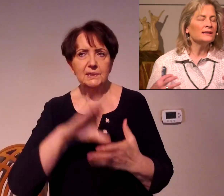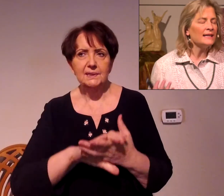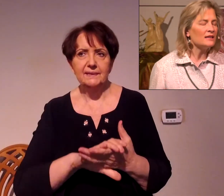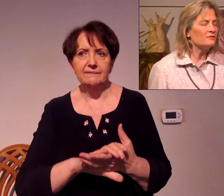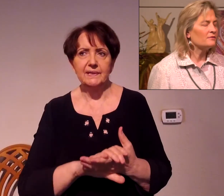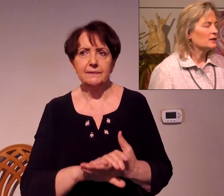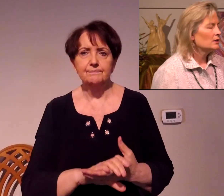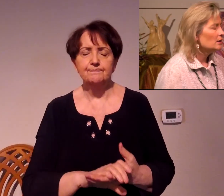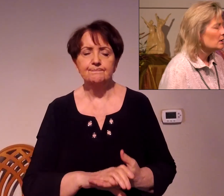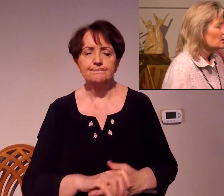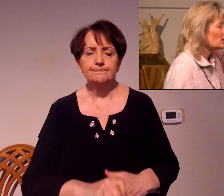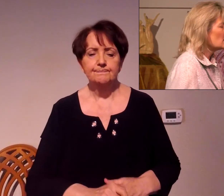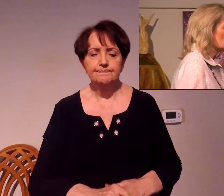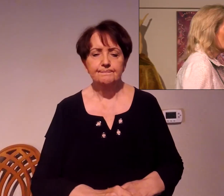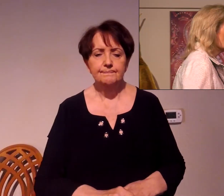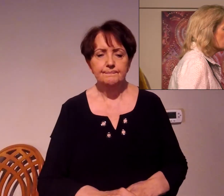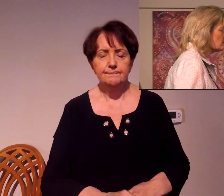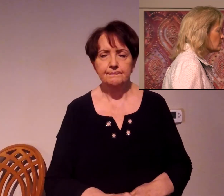a belief,